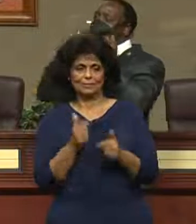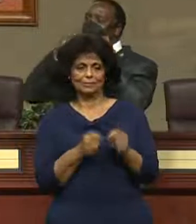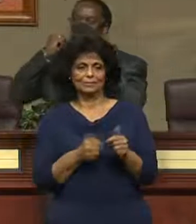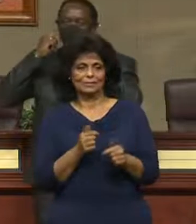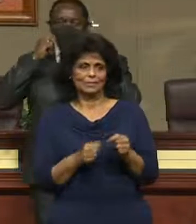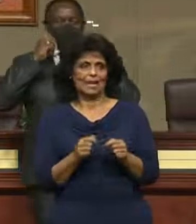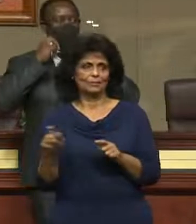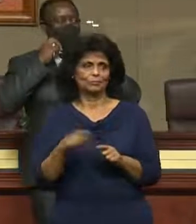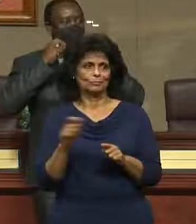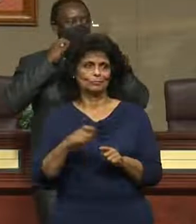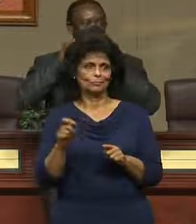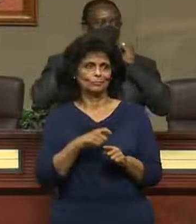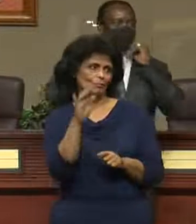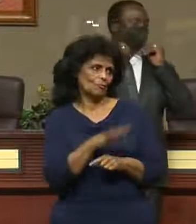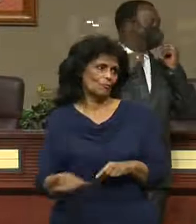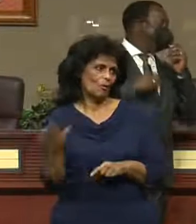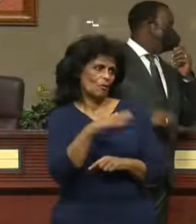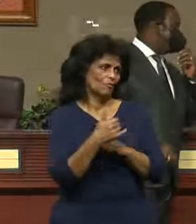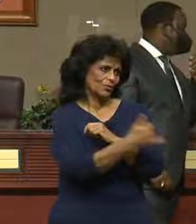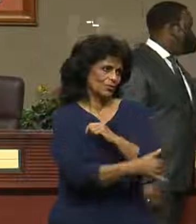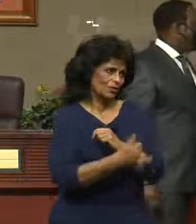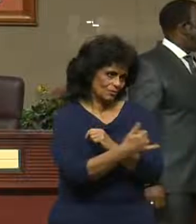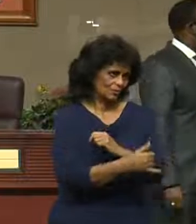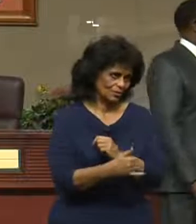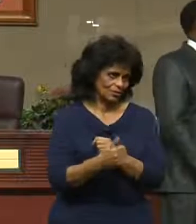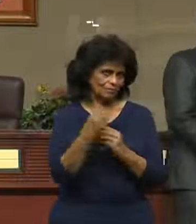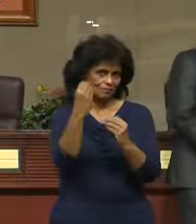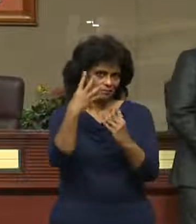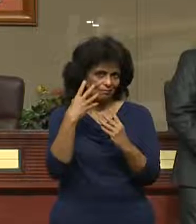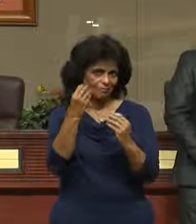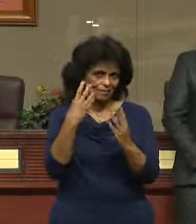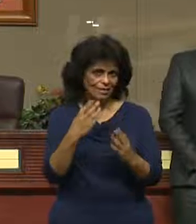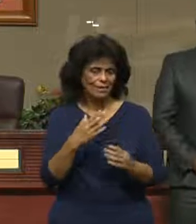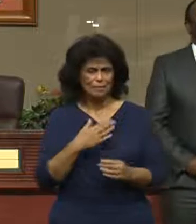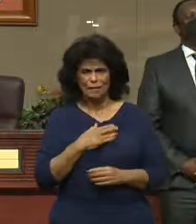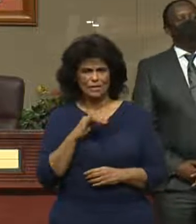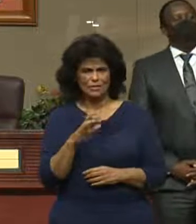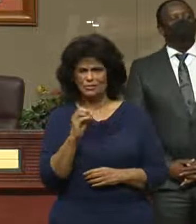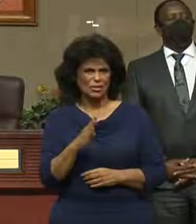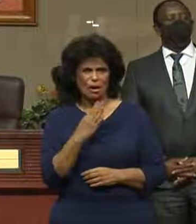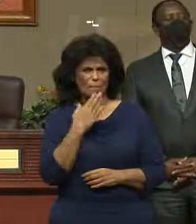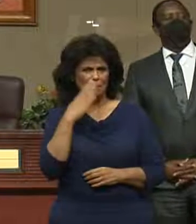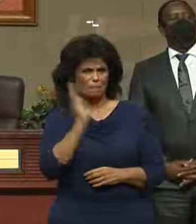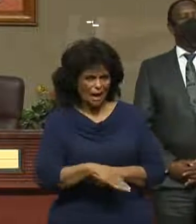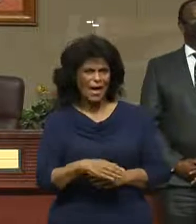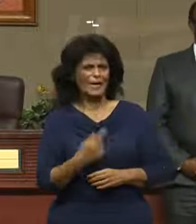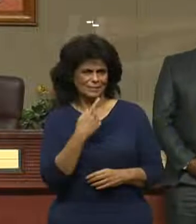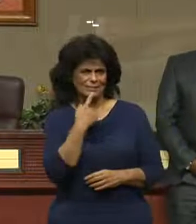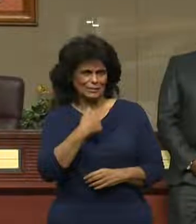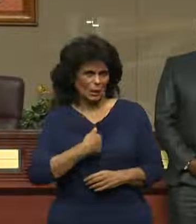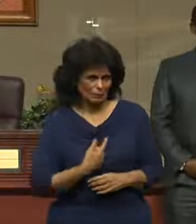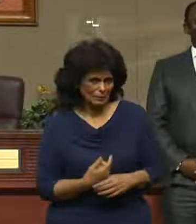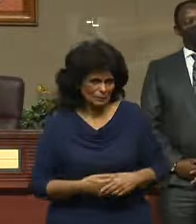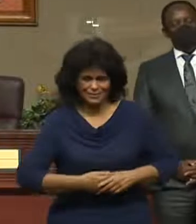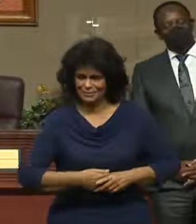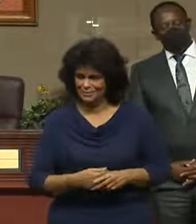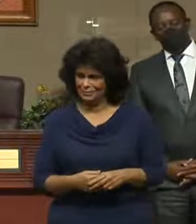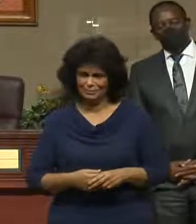family from across the country telling me how bad my job was, that people were.